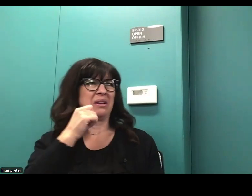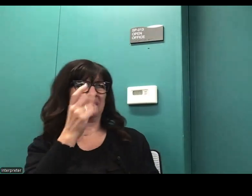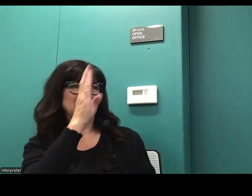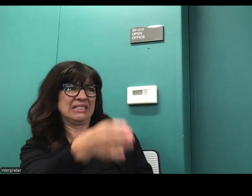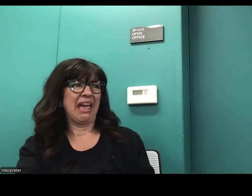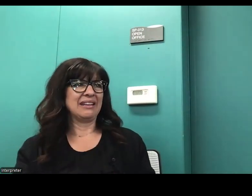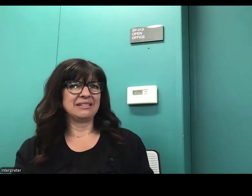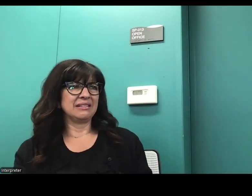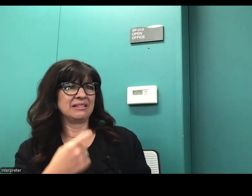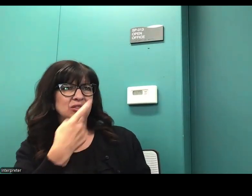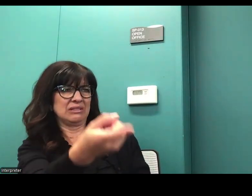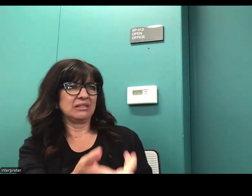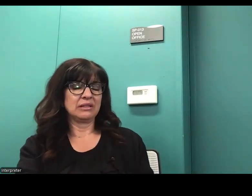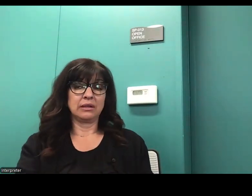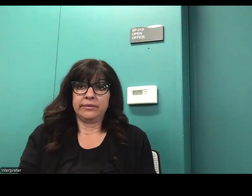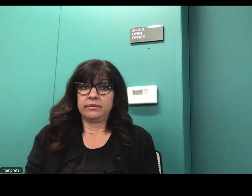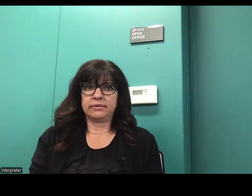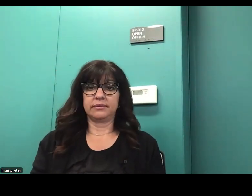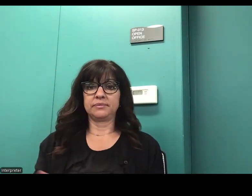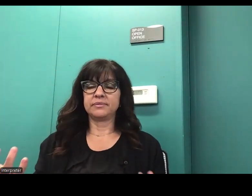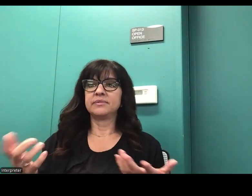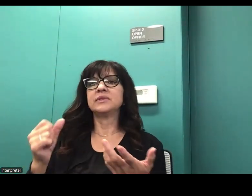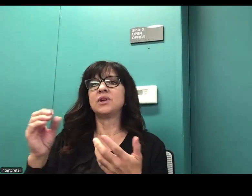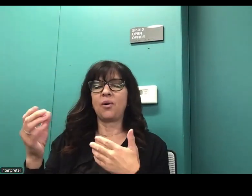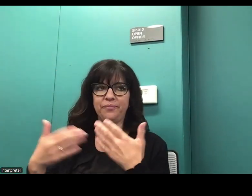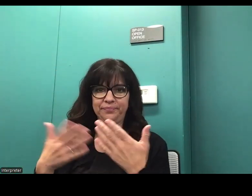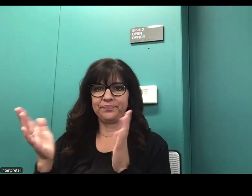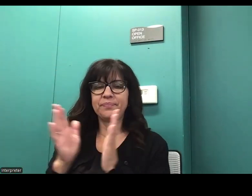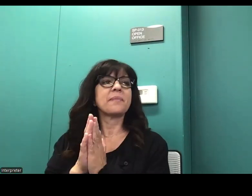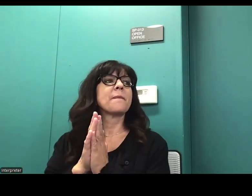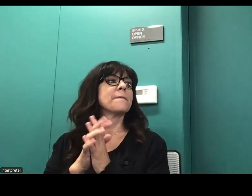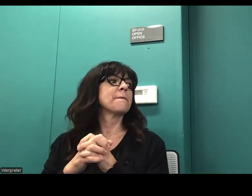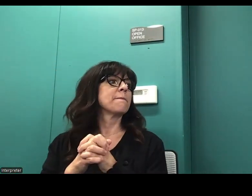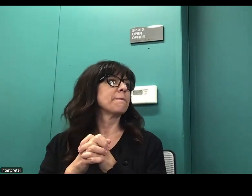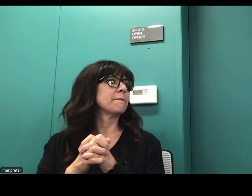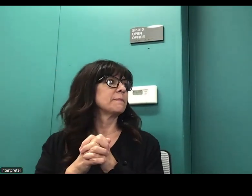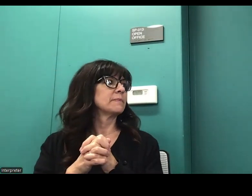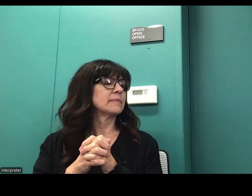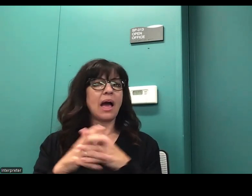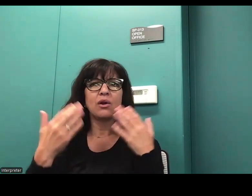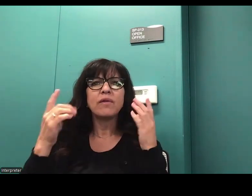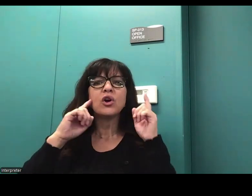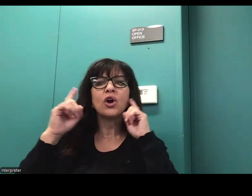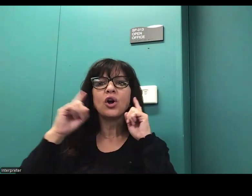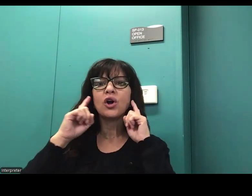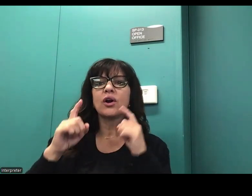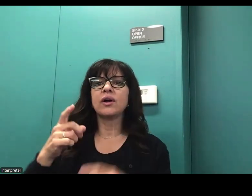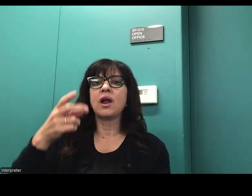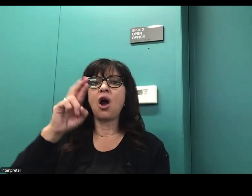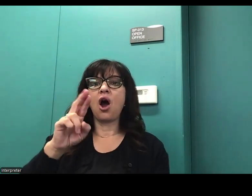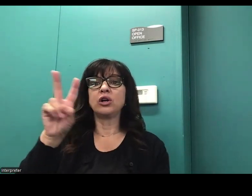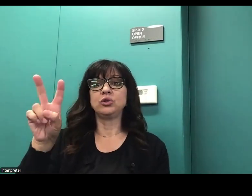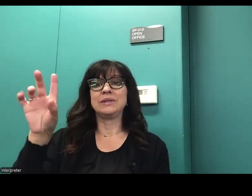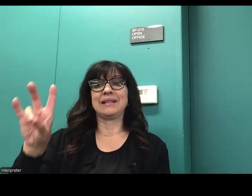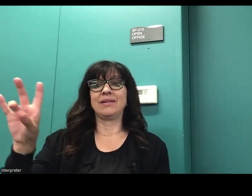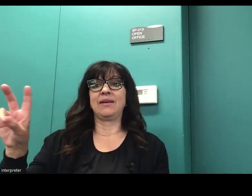it for what it is? Fair. Okay, so I don't know if you've heard of R277328, but